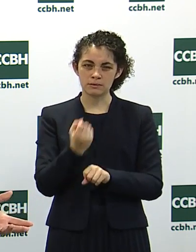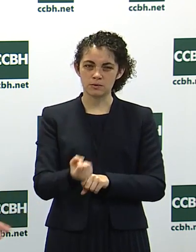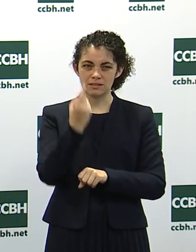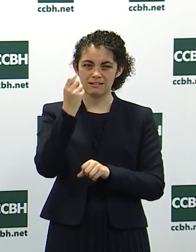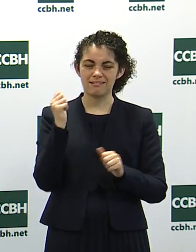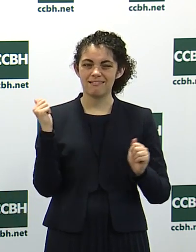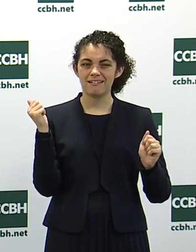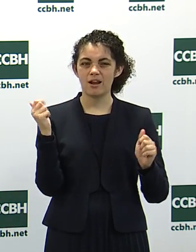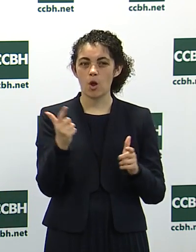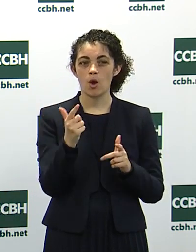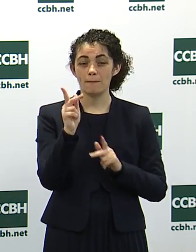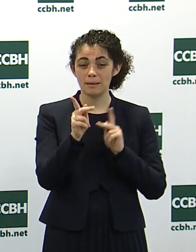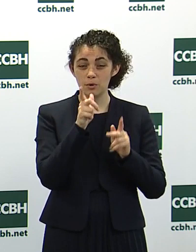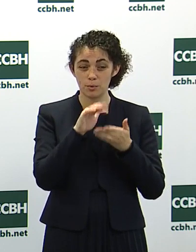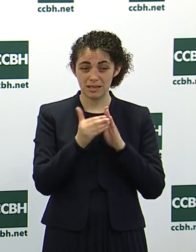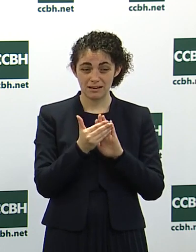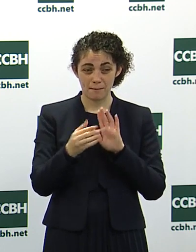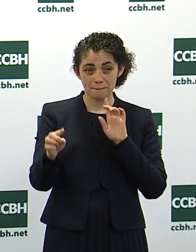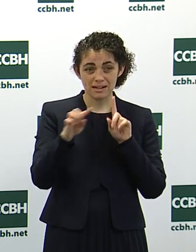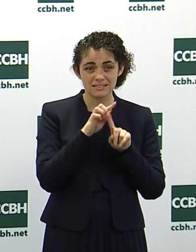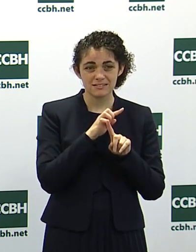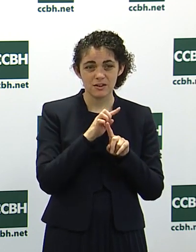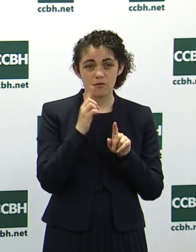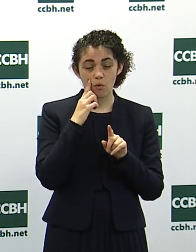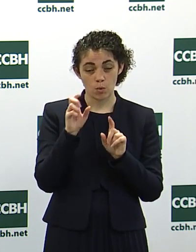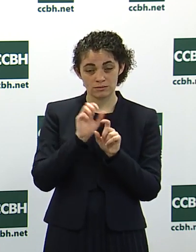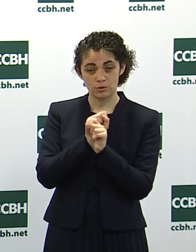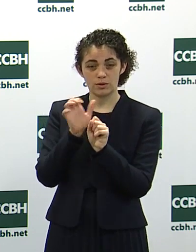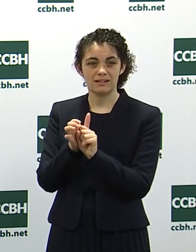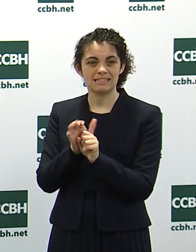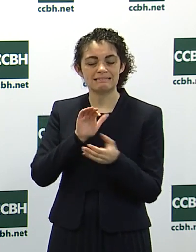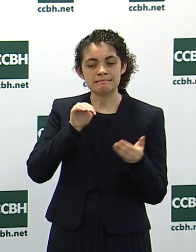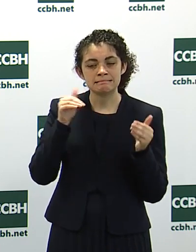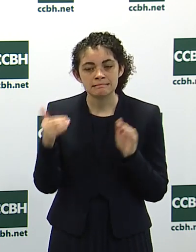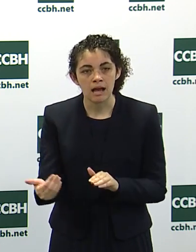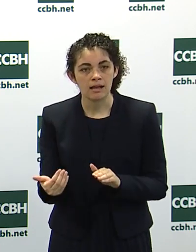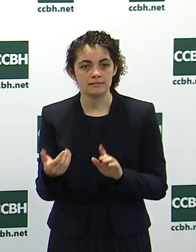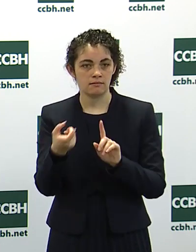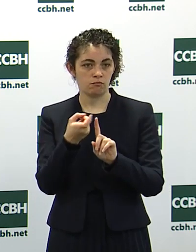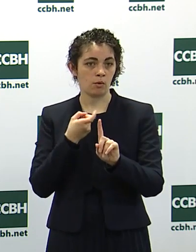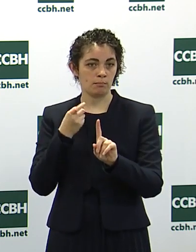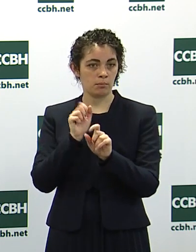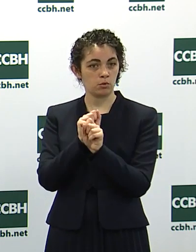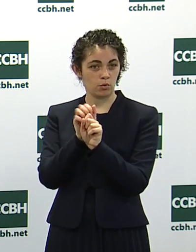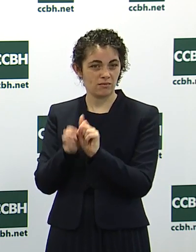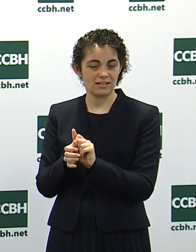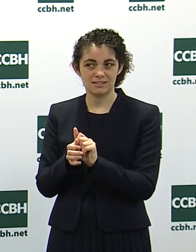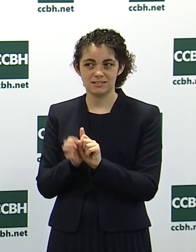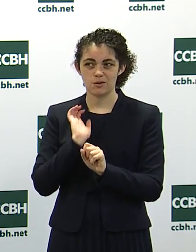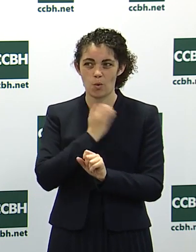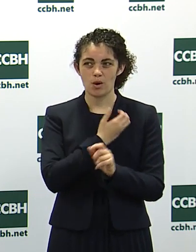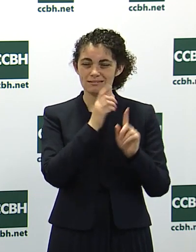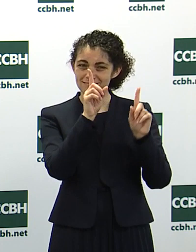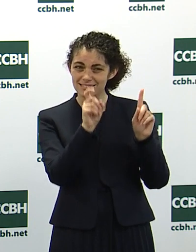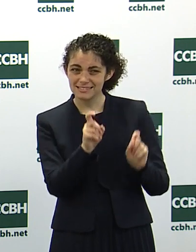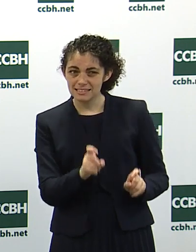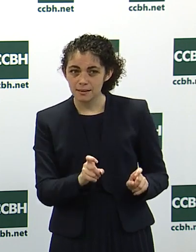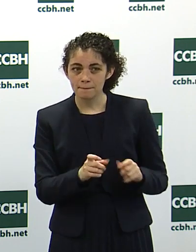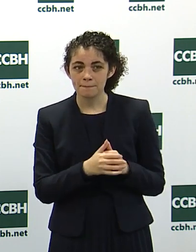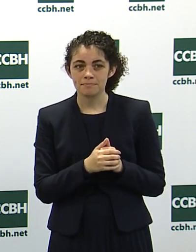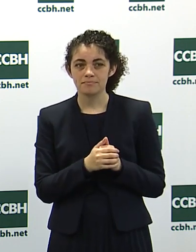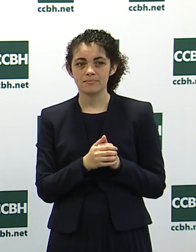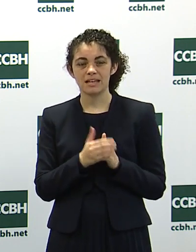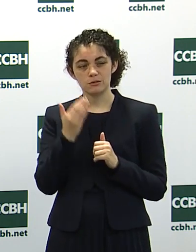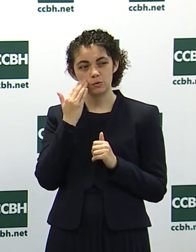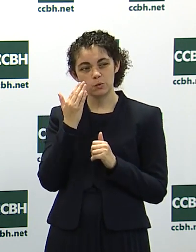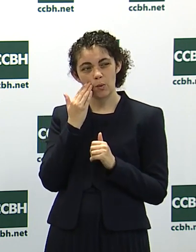not everyone who tests positive for coronavirus dies from coronavirus. So our testing, as I'm